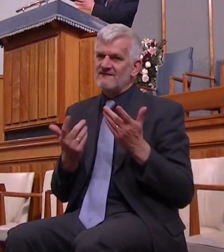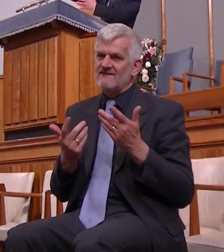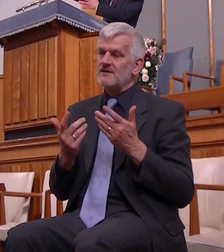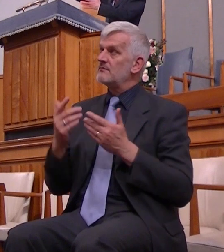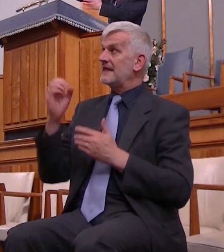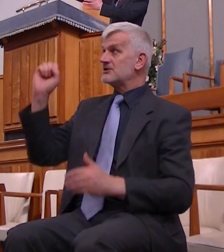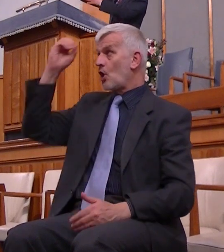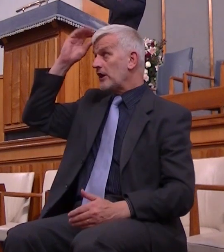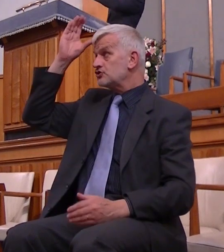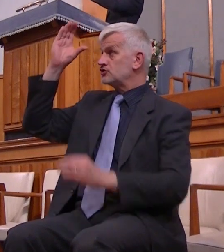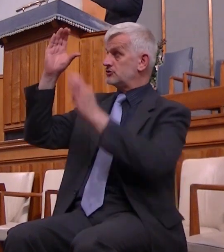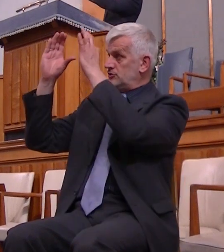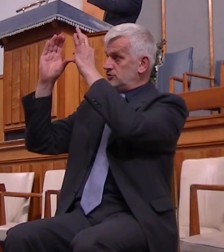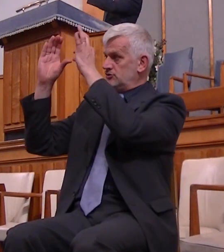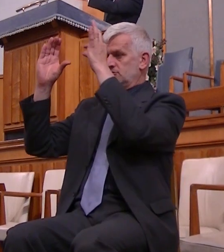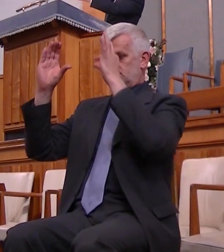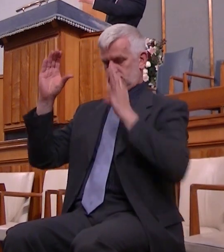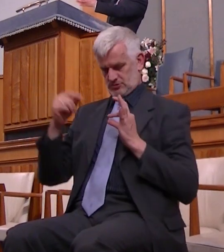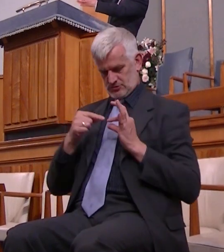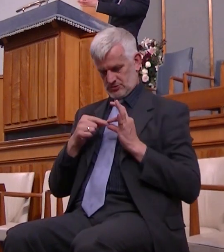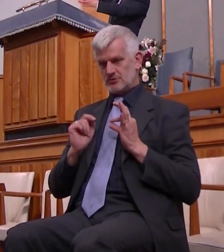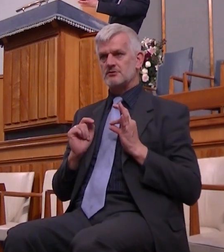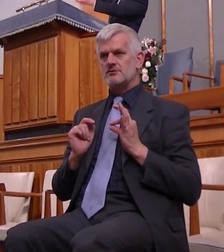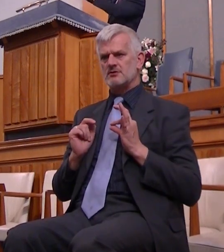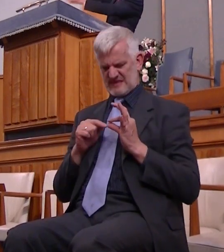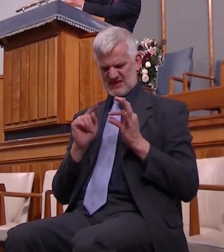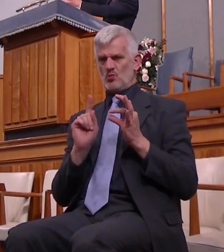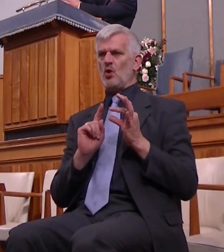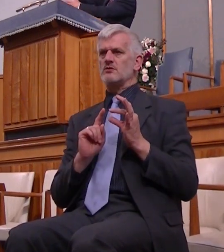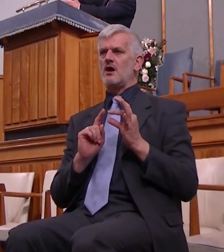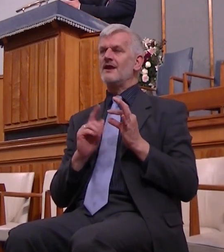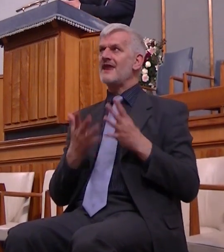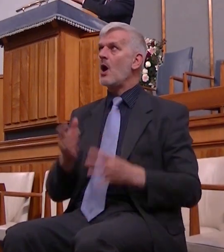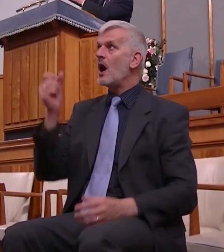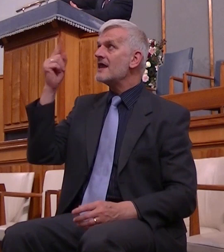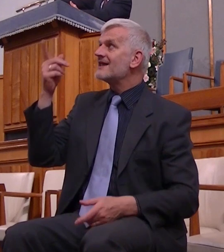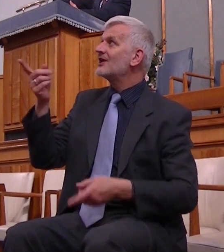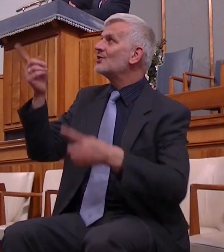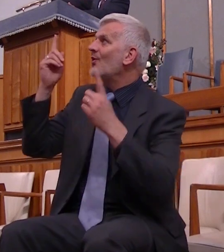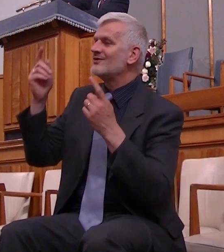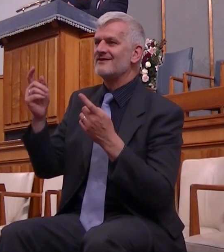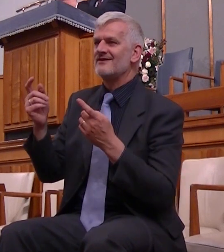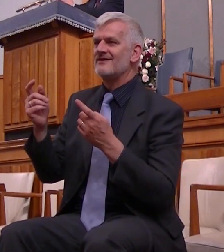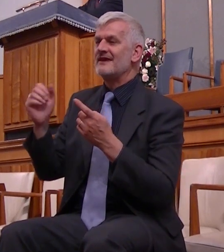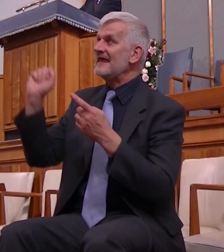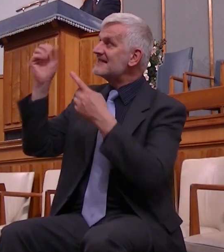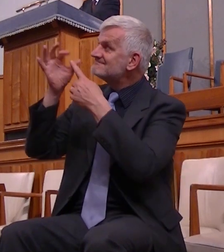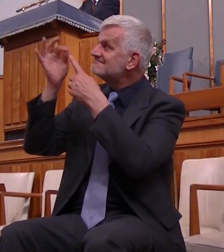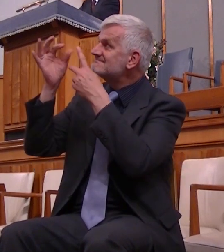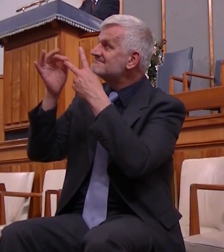it's everything. To understand about God and His attributes and His ways and